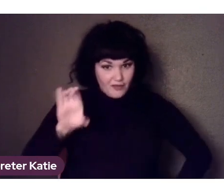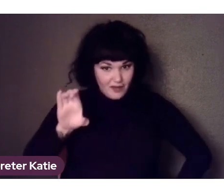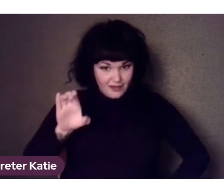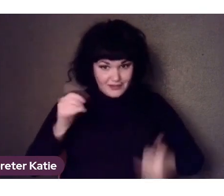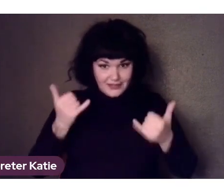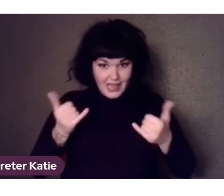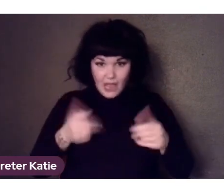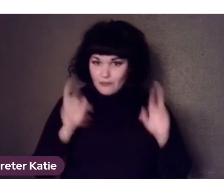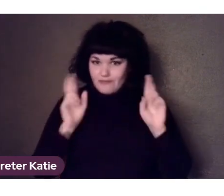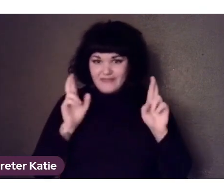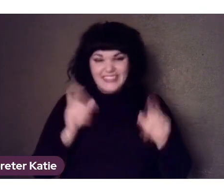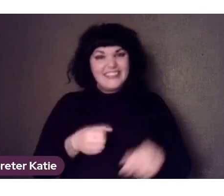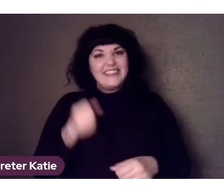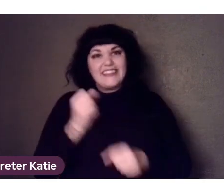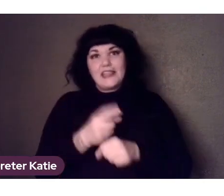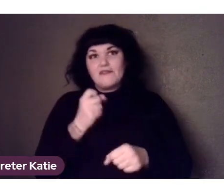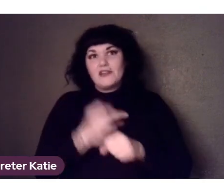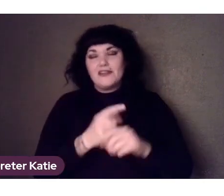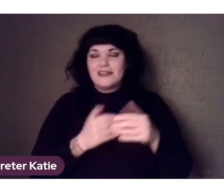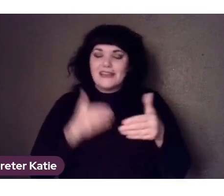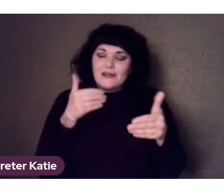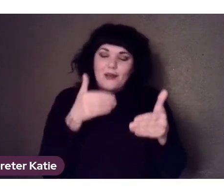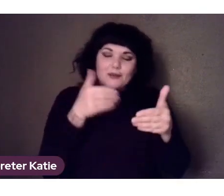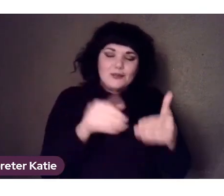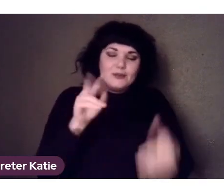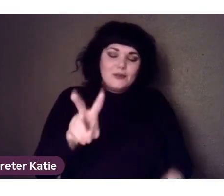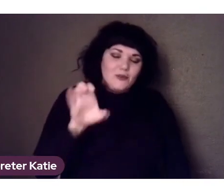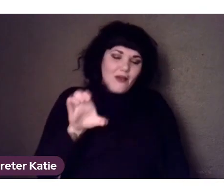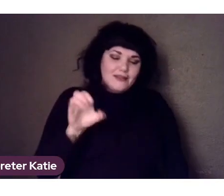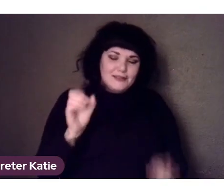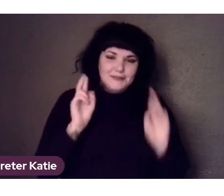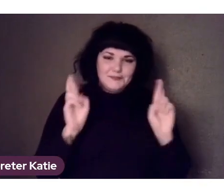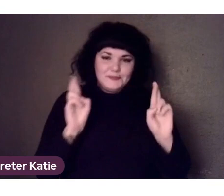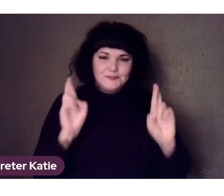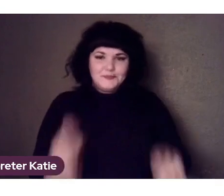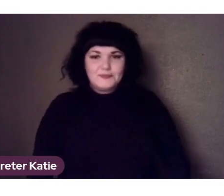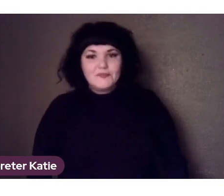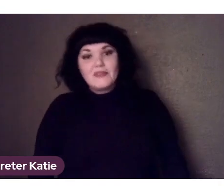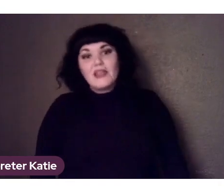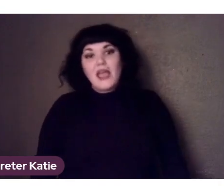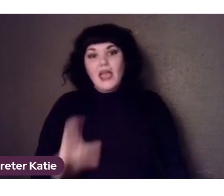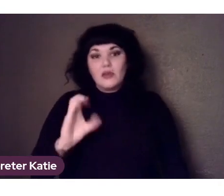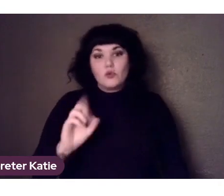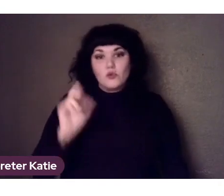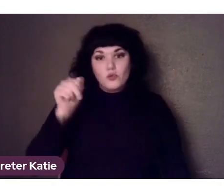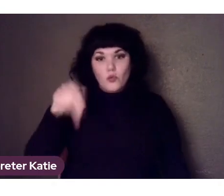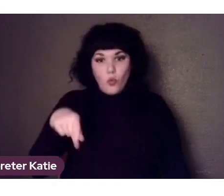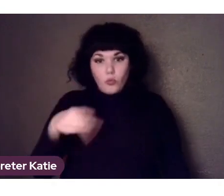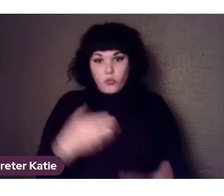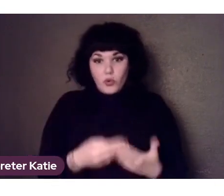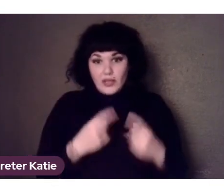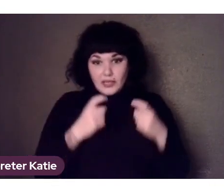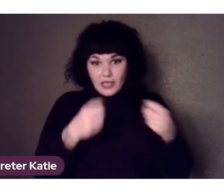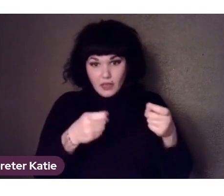year get closer to 200. And corporate gifts and sponsorships for